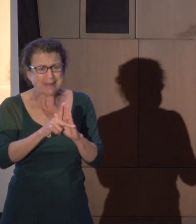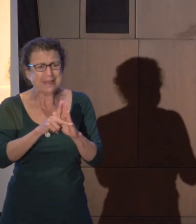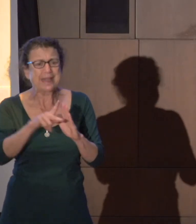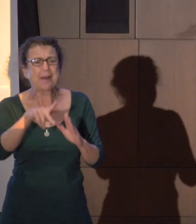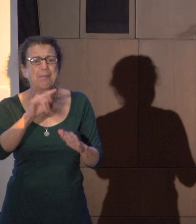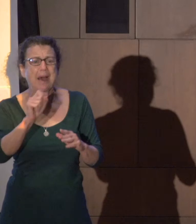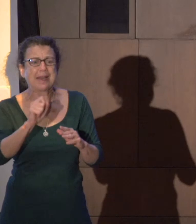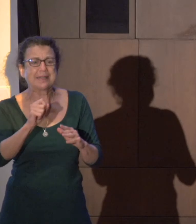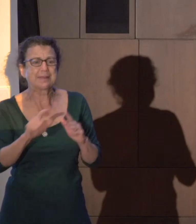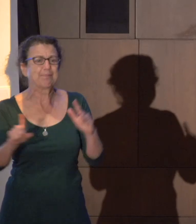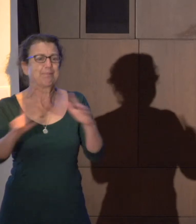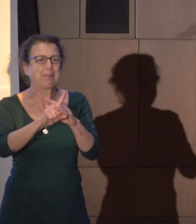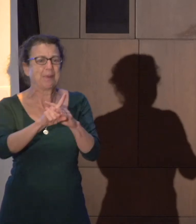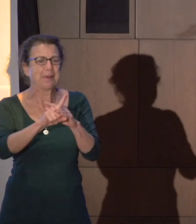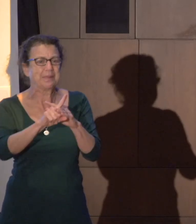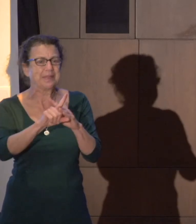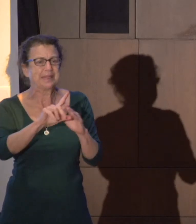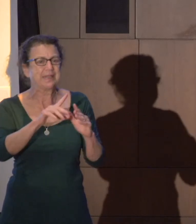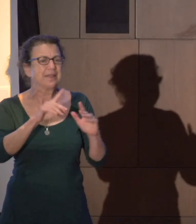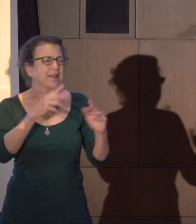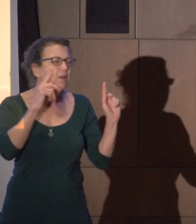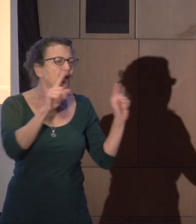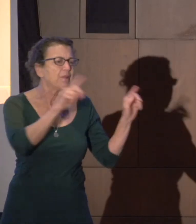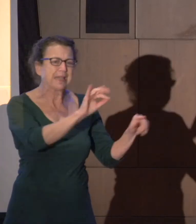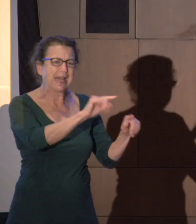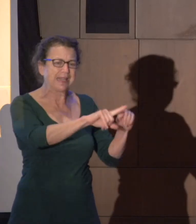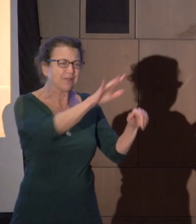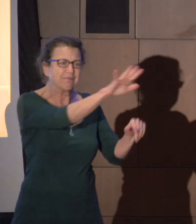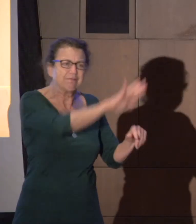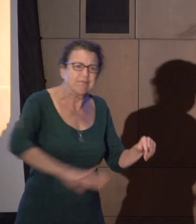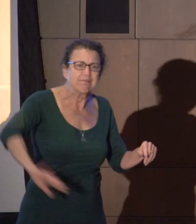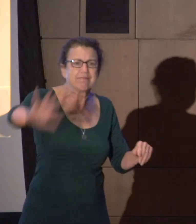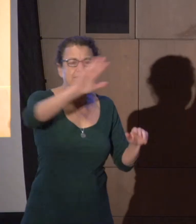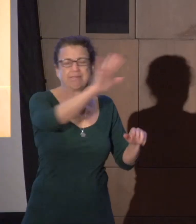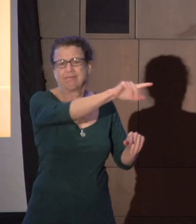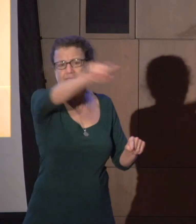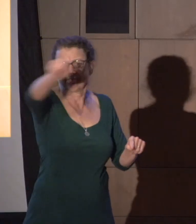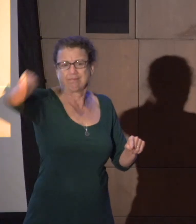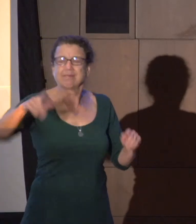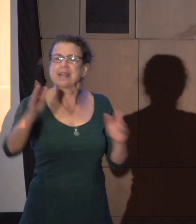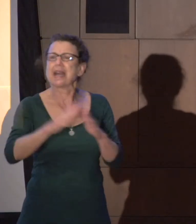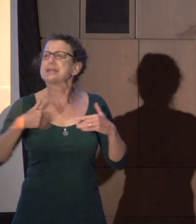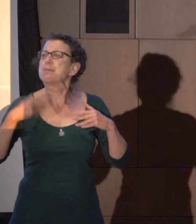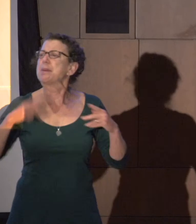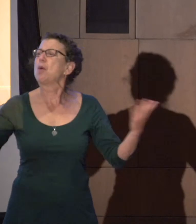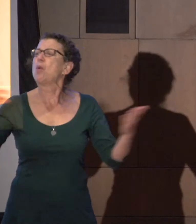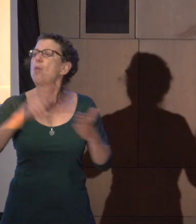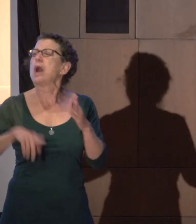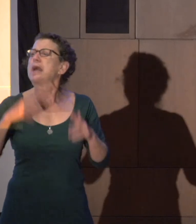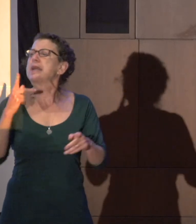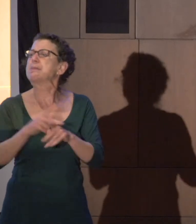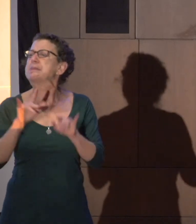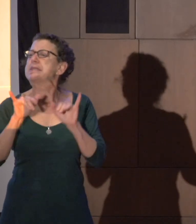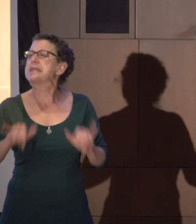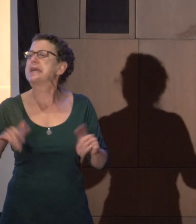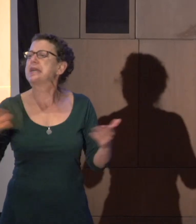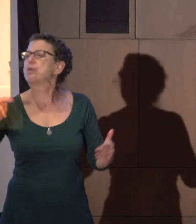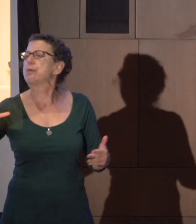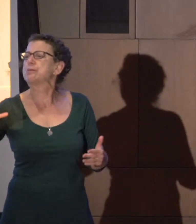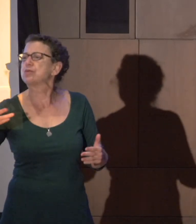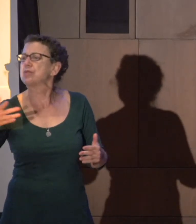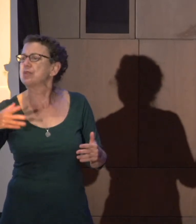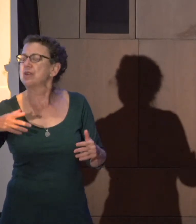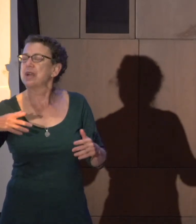pop-up series, which saw us visit 9 different sections and regions of the state to ask young people what keeps them in their corners of New Hampshire,